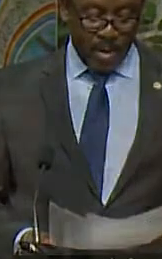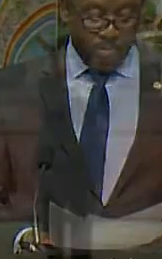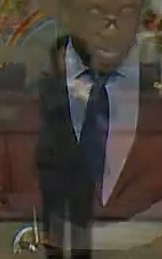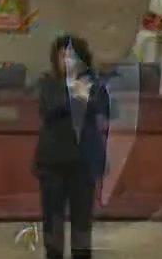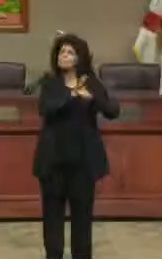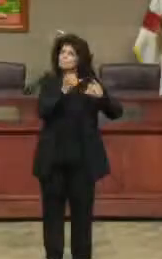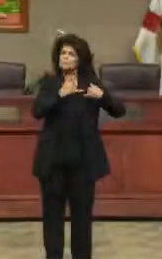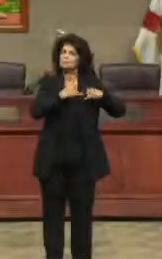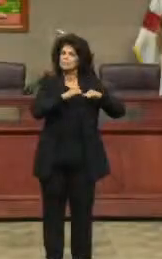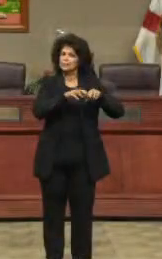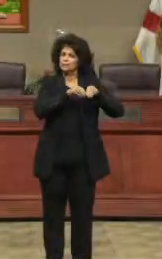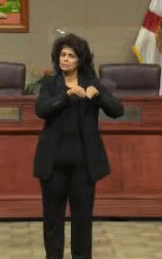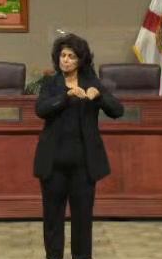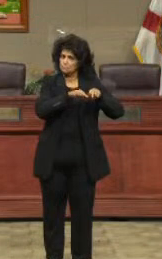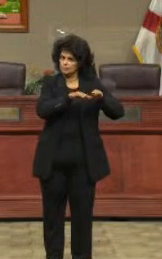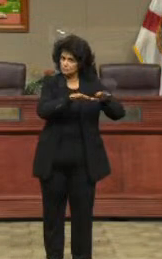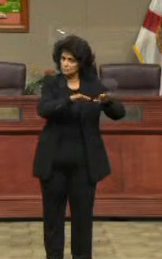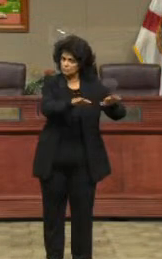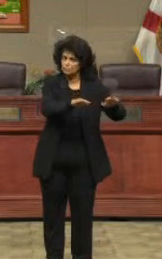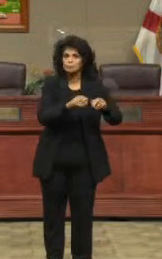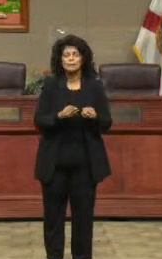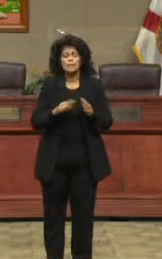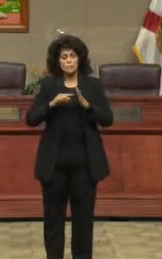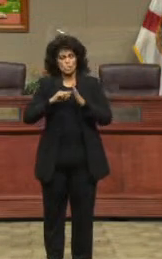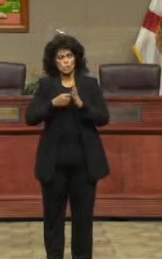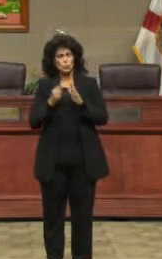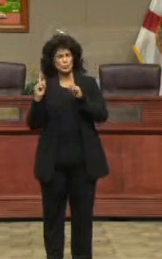there have been a reported